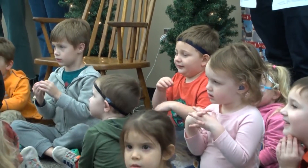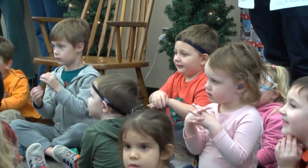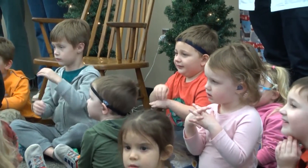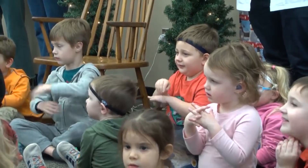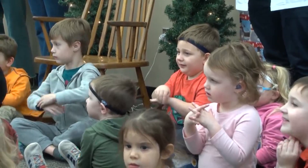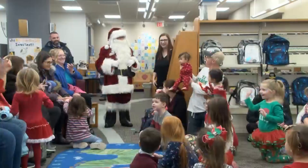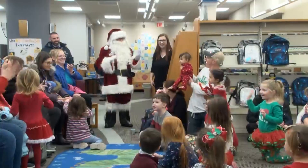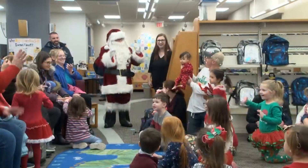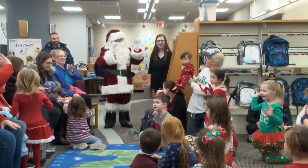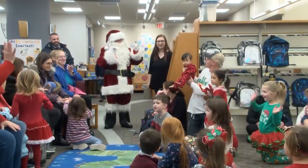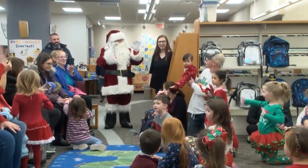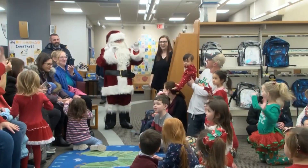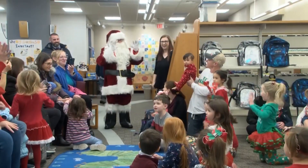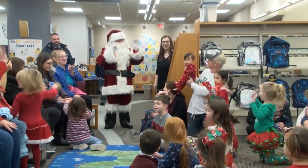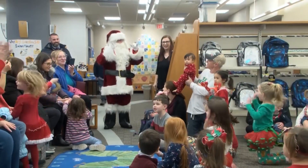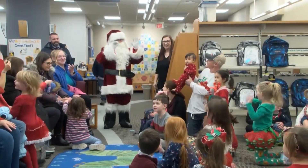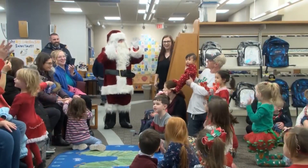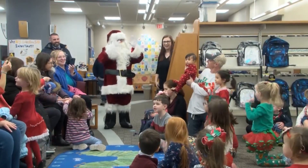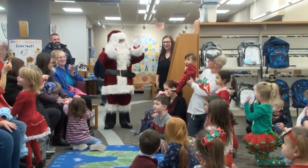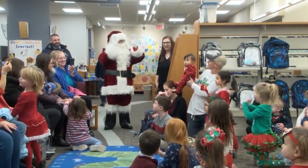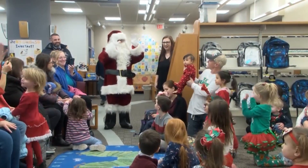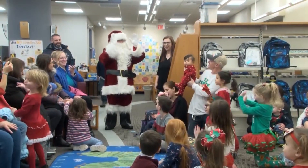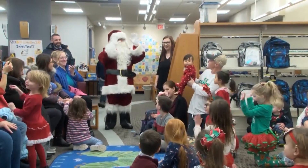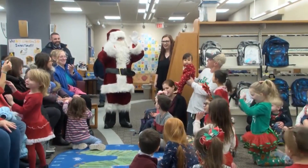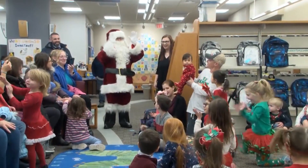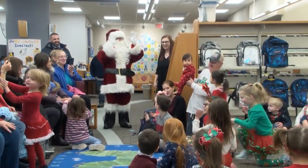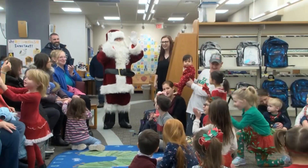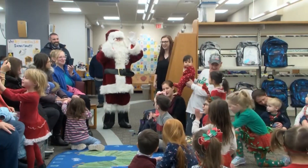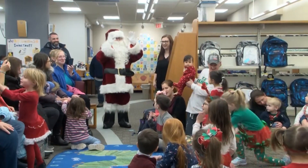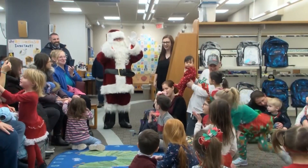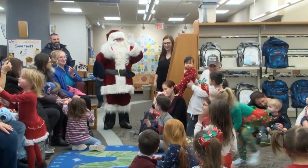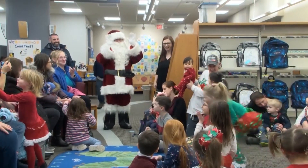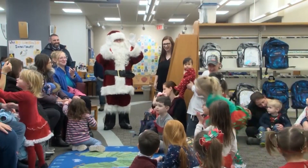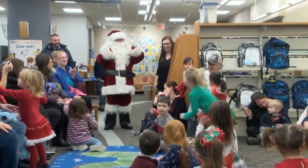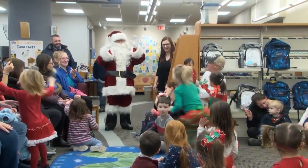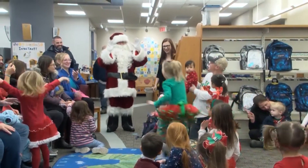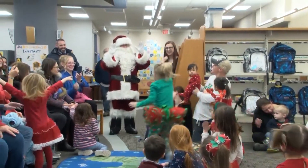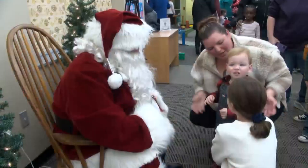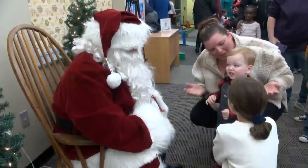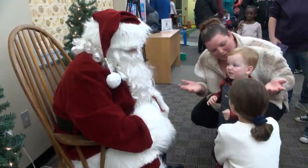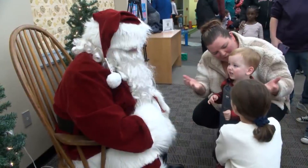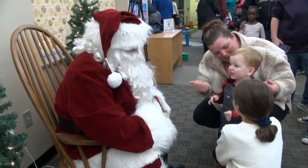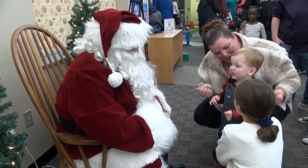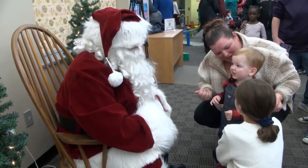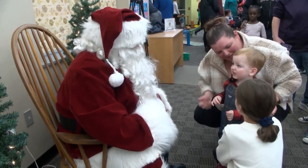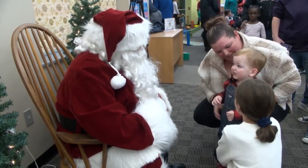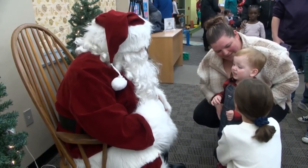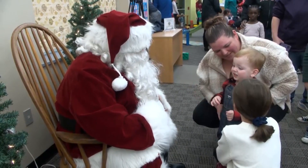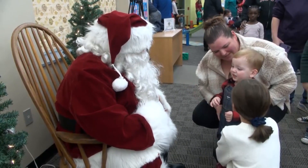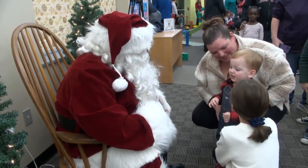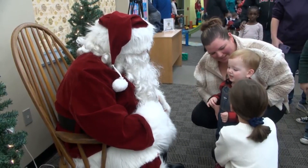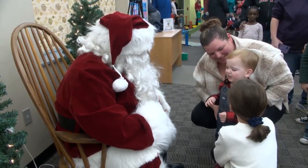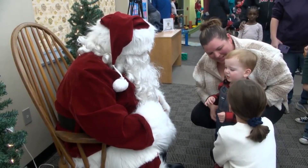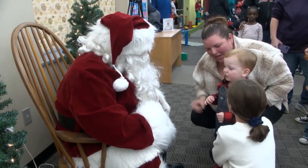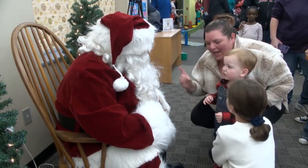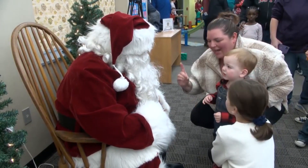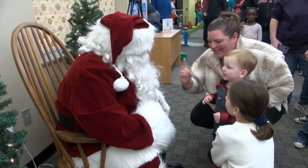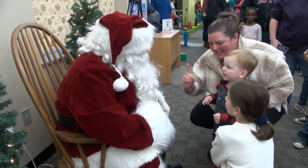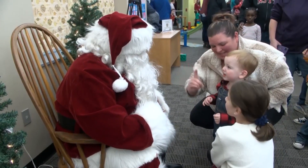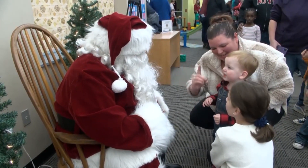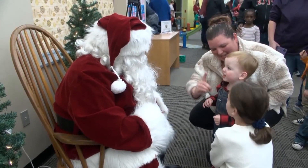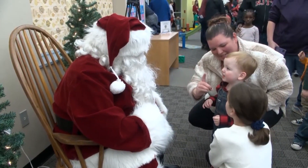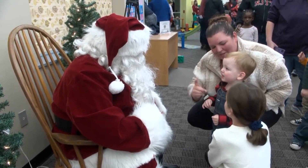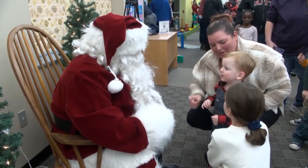jingle bells. The annual event brings in Santa Claus, who specializes in sign language, giving all children the opportunity to make